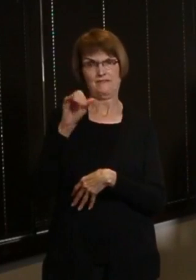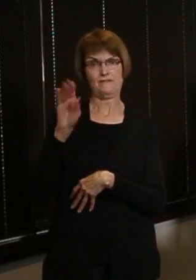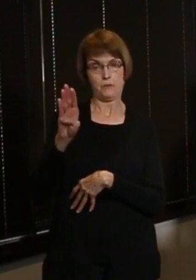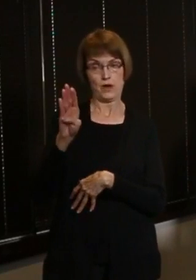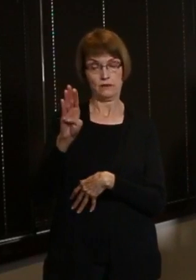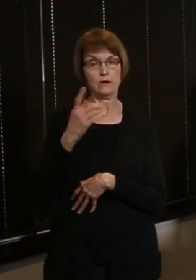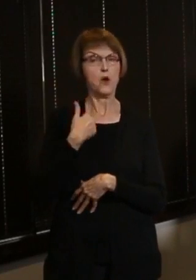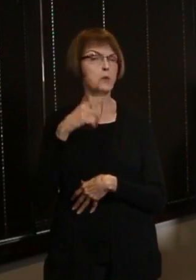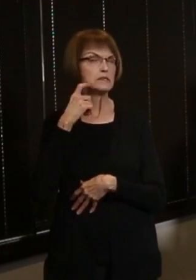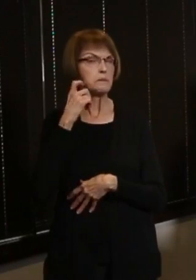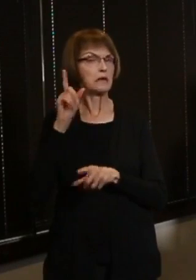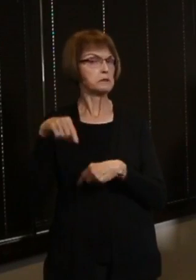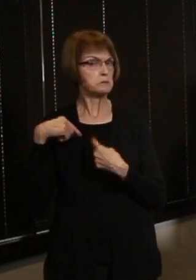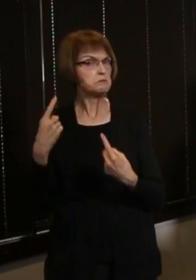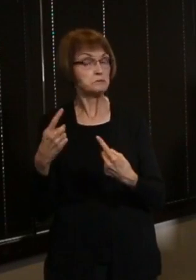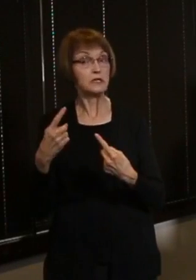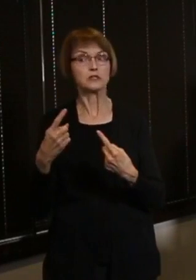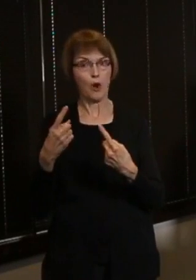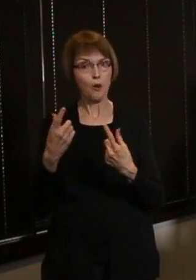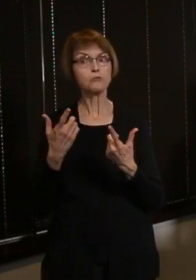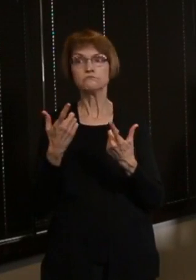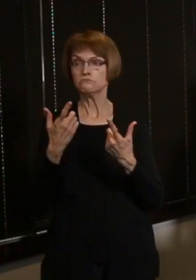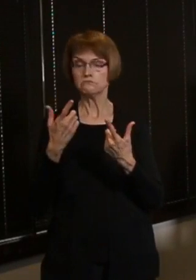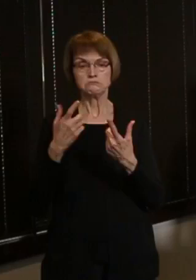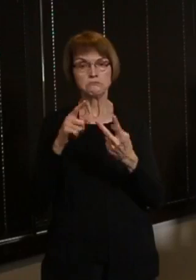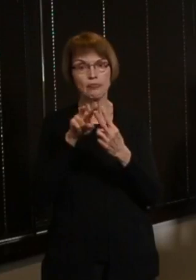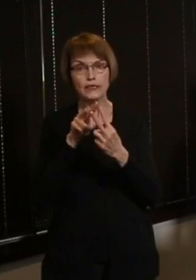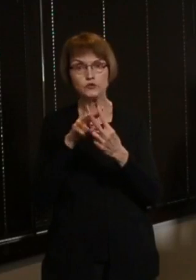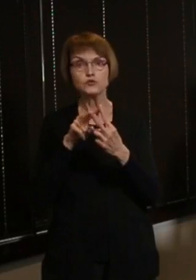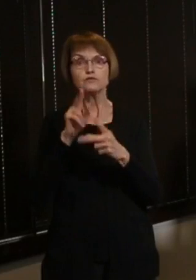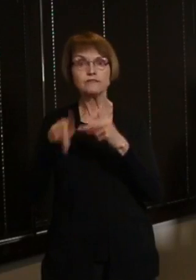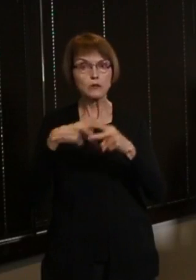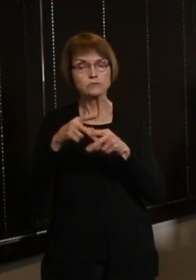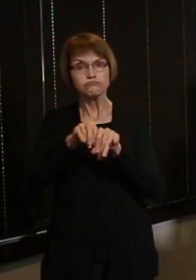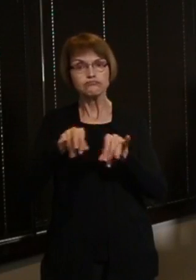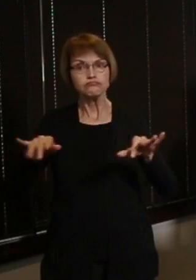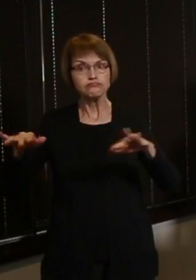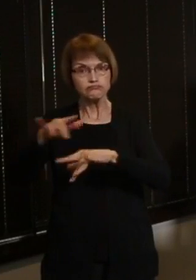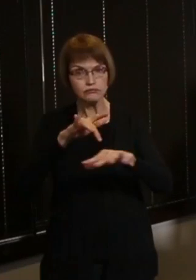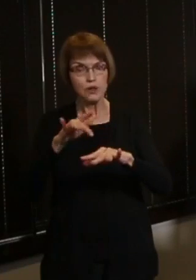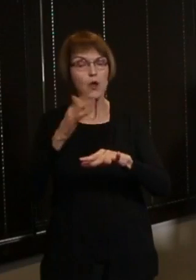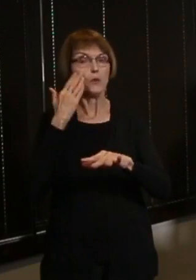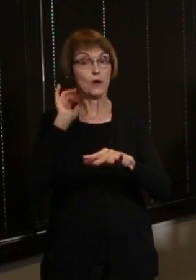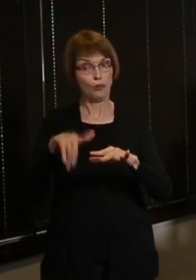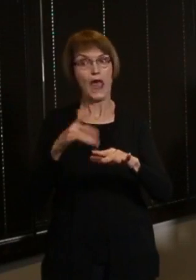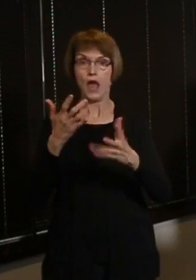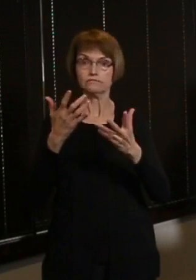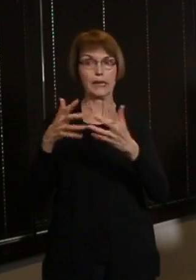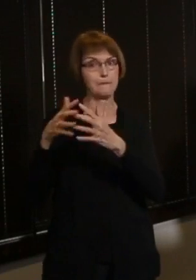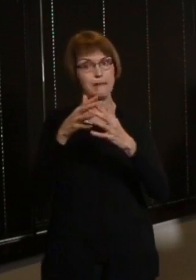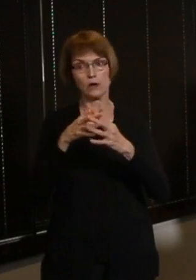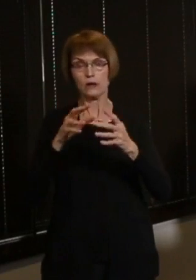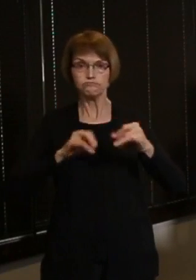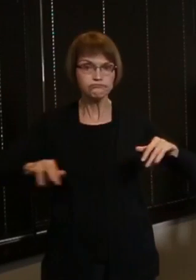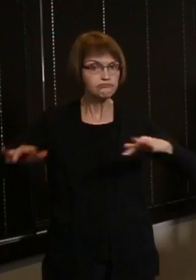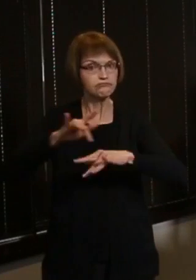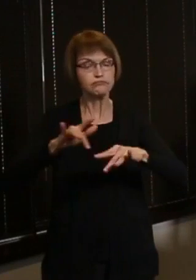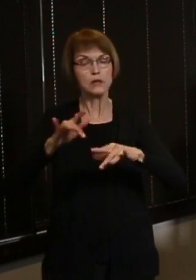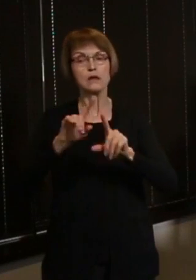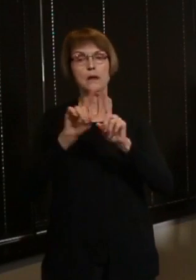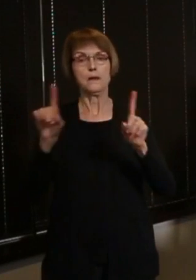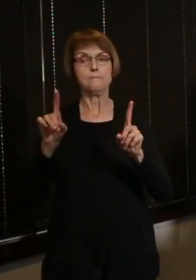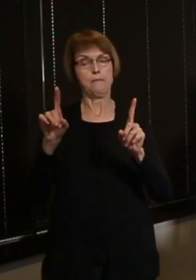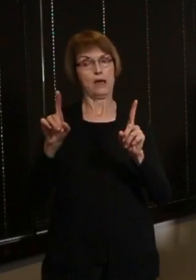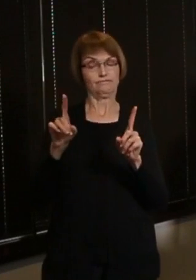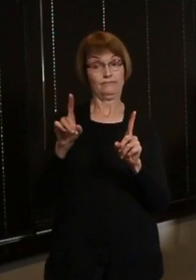for some time that these variants were present and spreading in our region, and now we know that they are spreading around the country. And while there's still a lot we